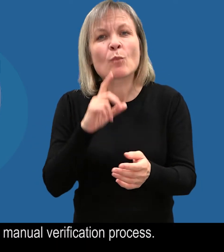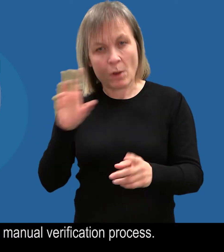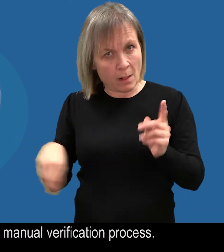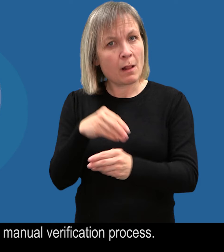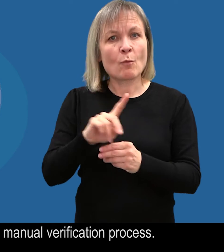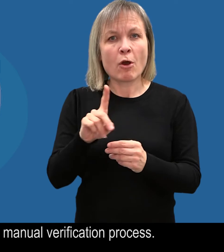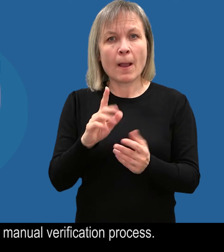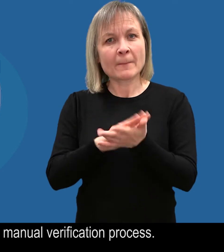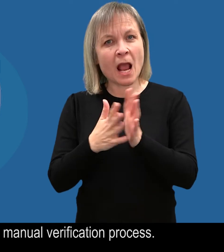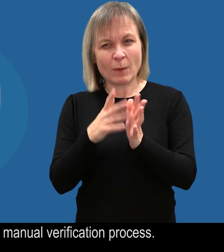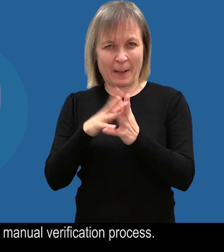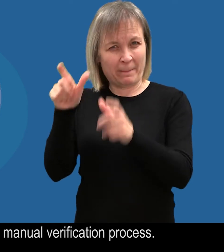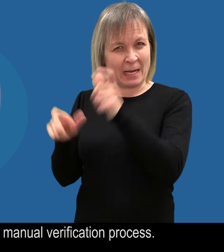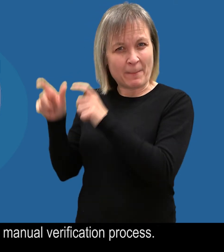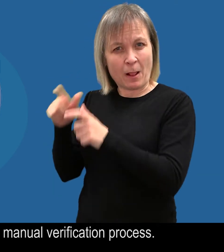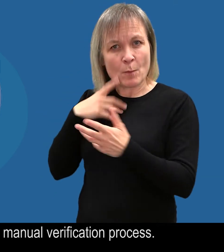successfully, a manual verification process.